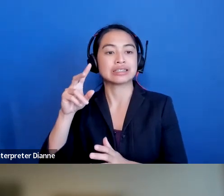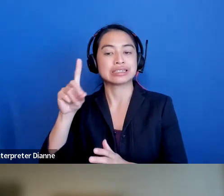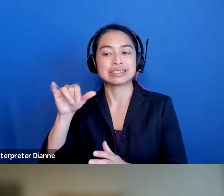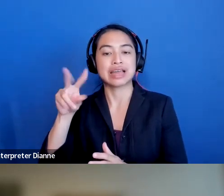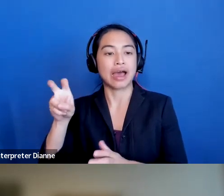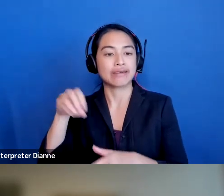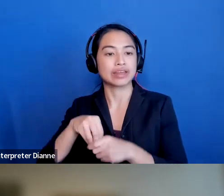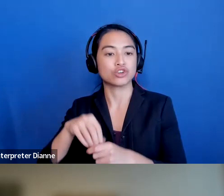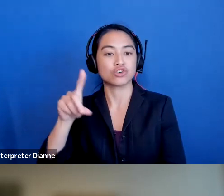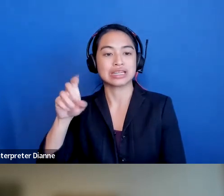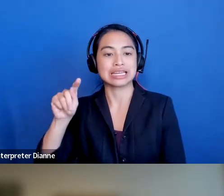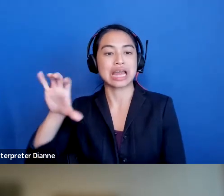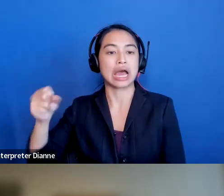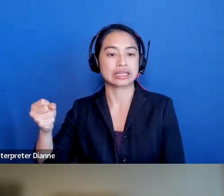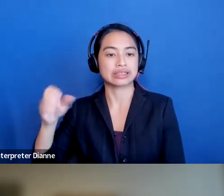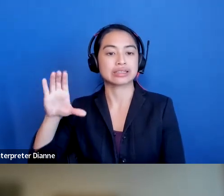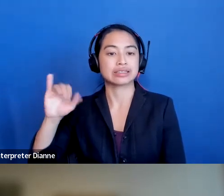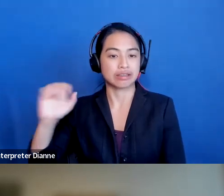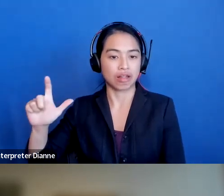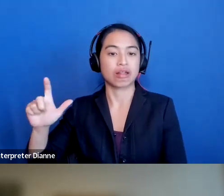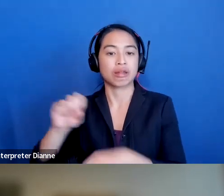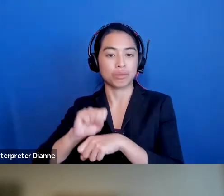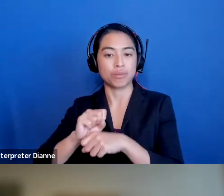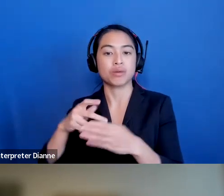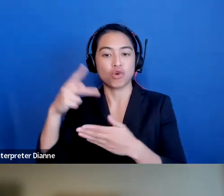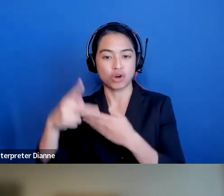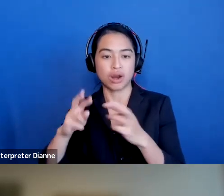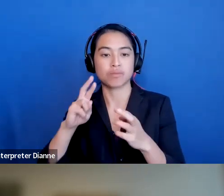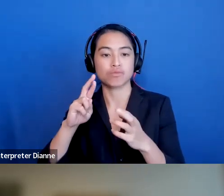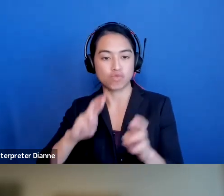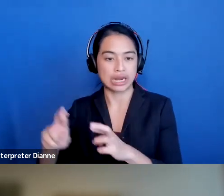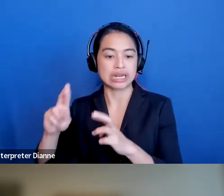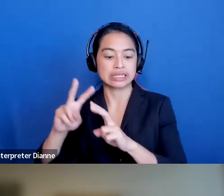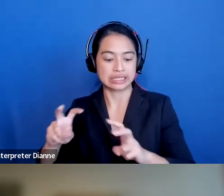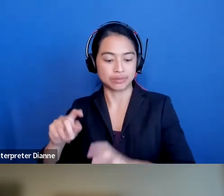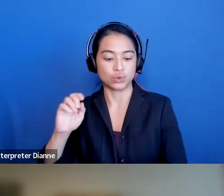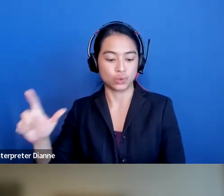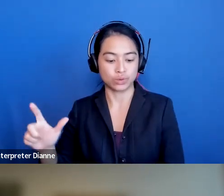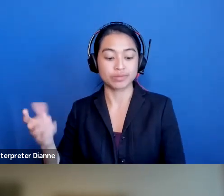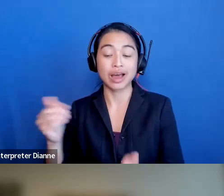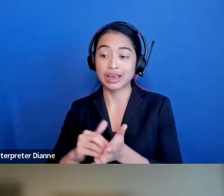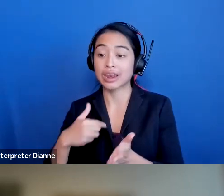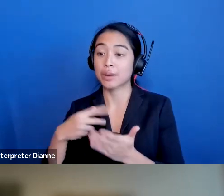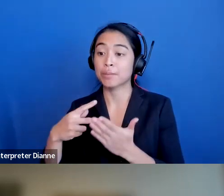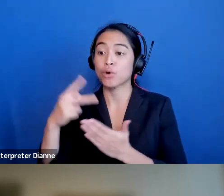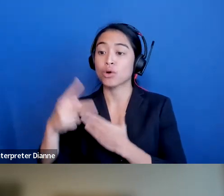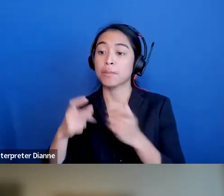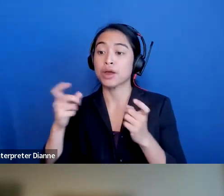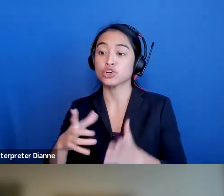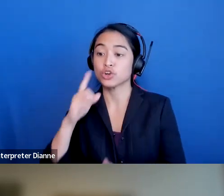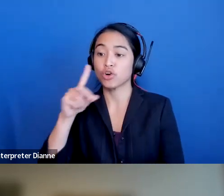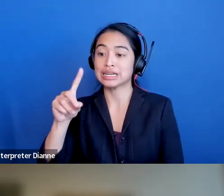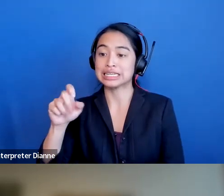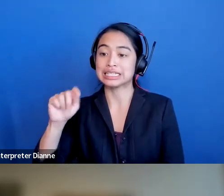CIL Employment Program Readiness Assessment Tool. As I mentioned, I'm the program manager for the DETAC.